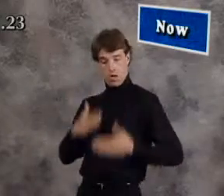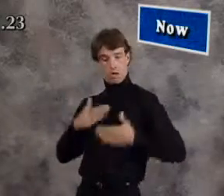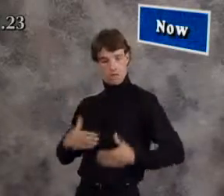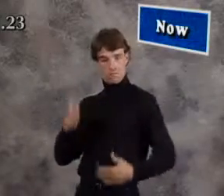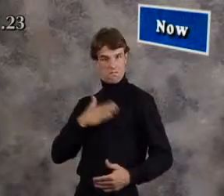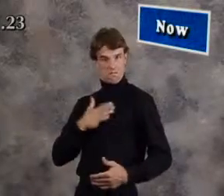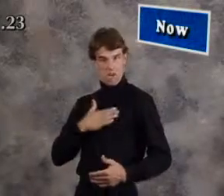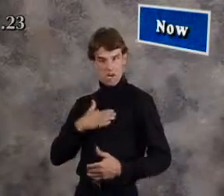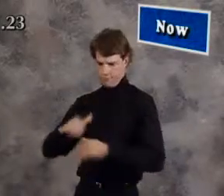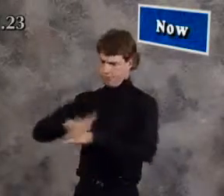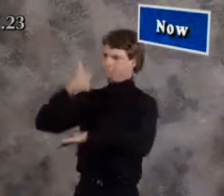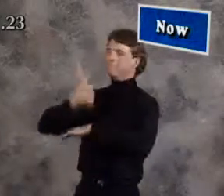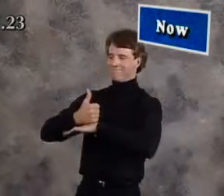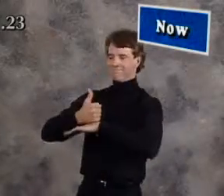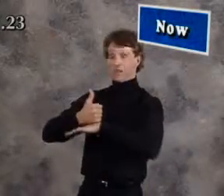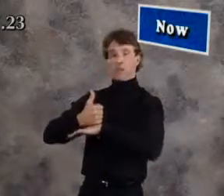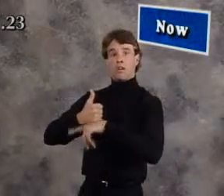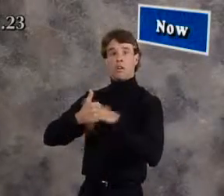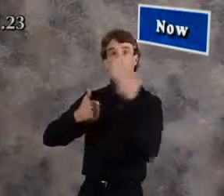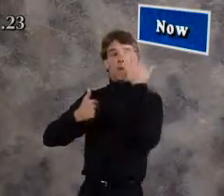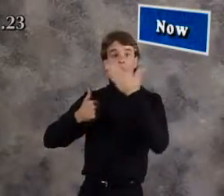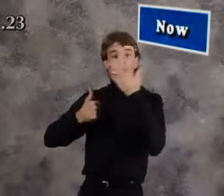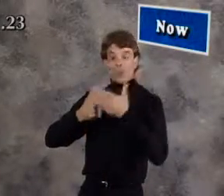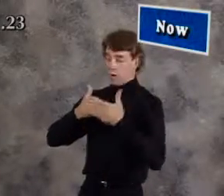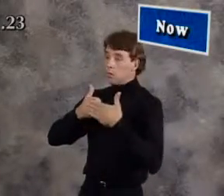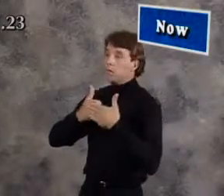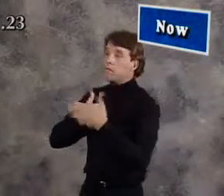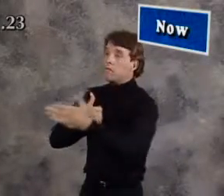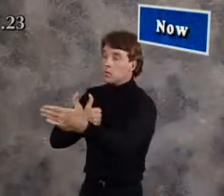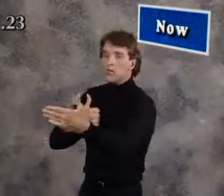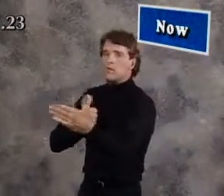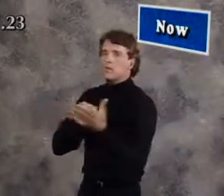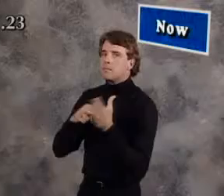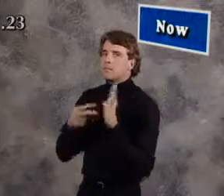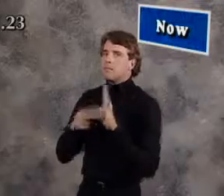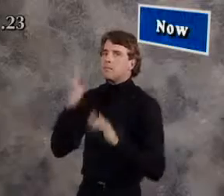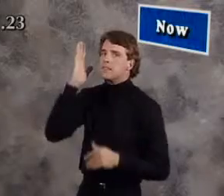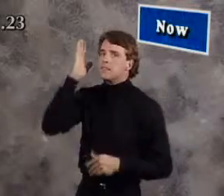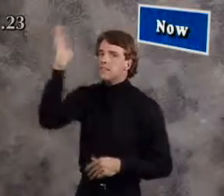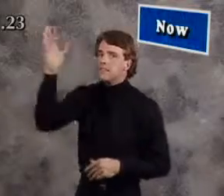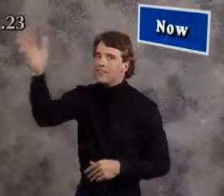The space in front of the body represents the future.